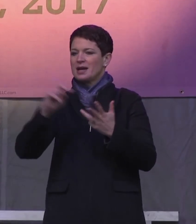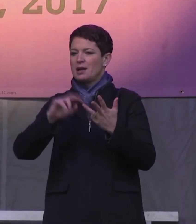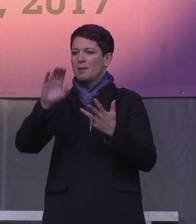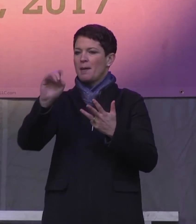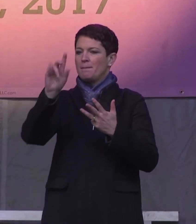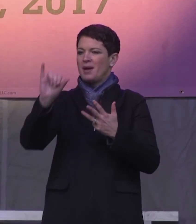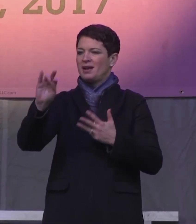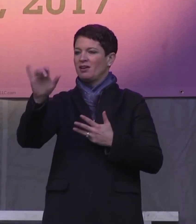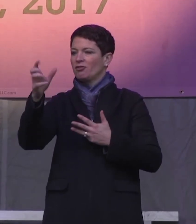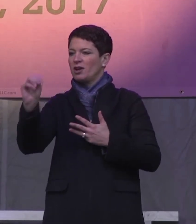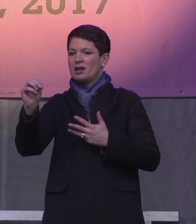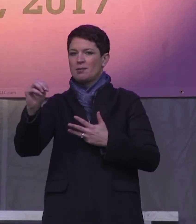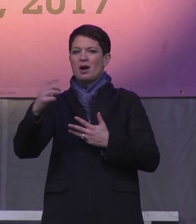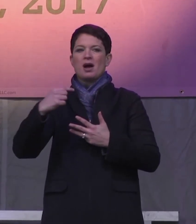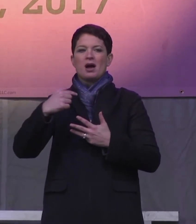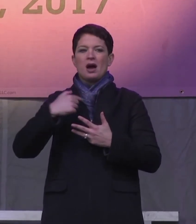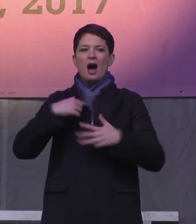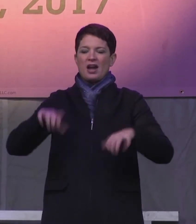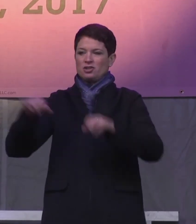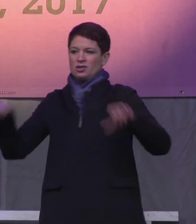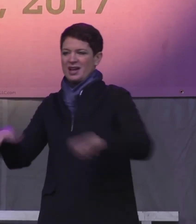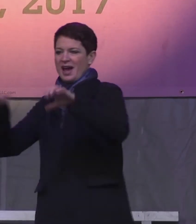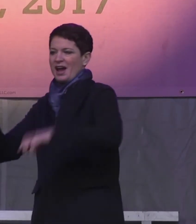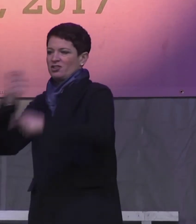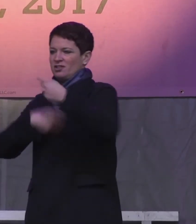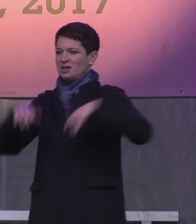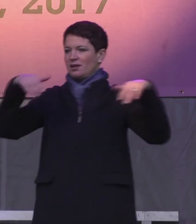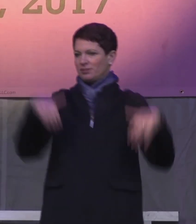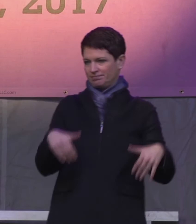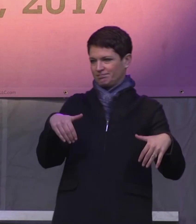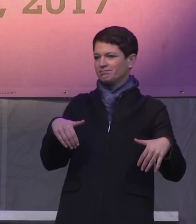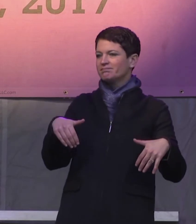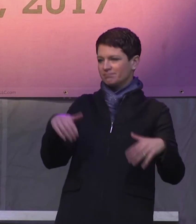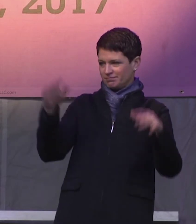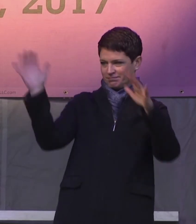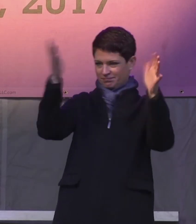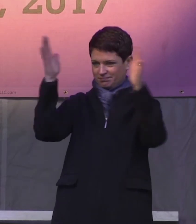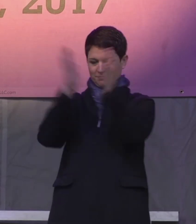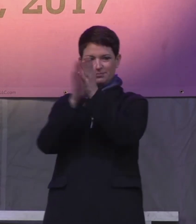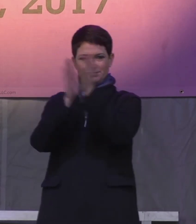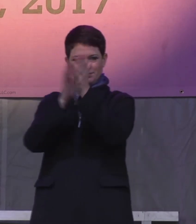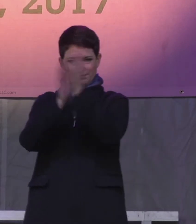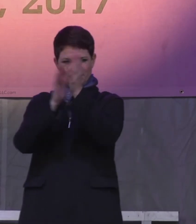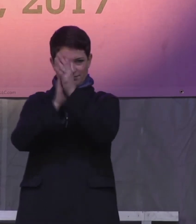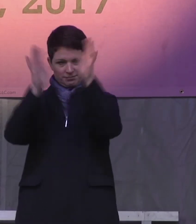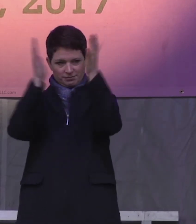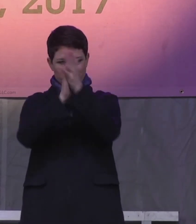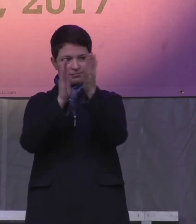Betty Friedan, I choose action over inaction.